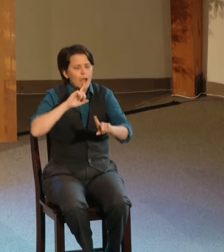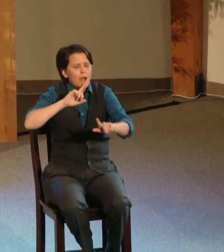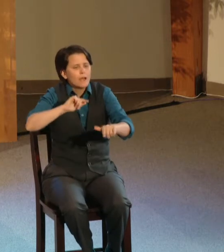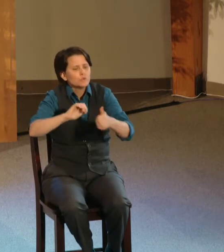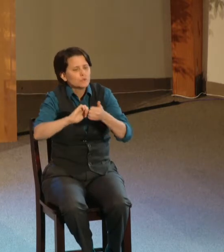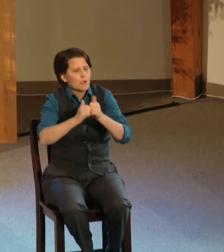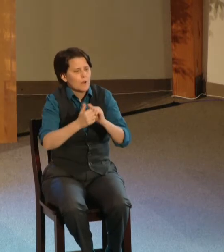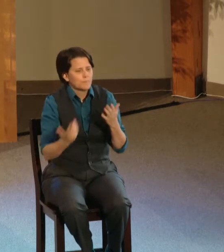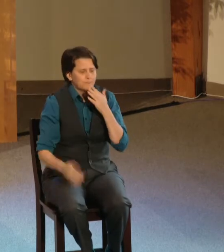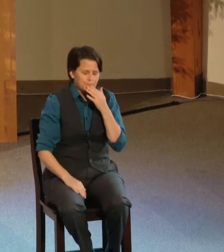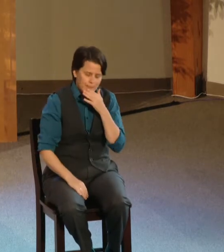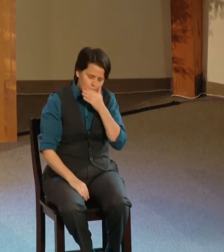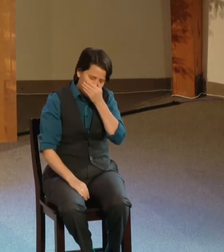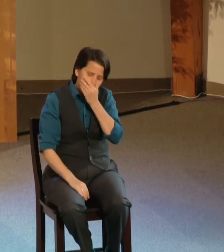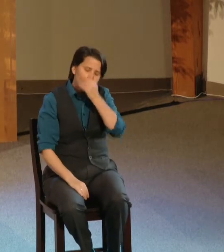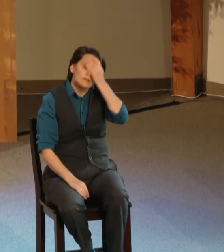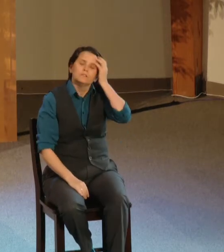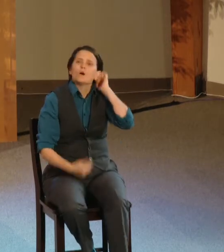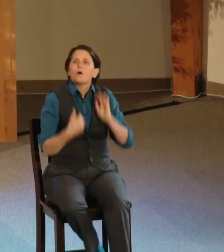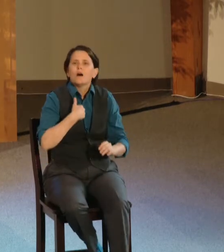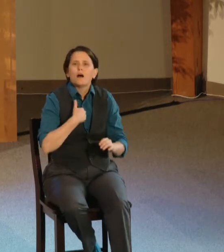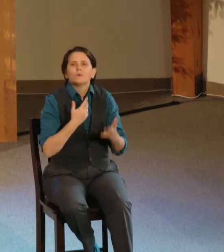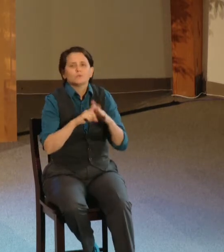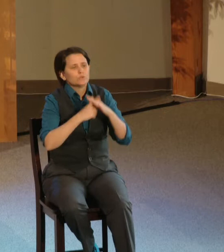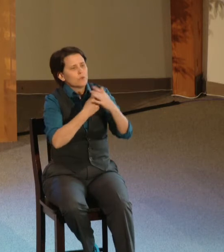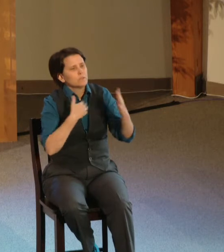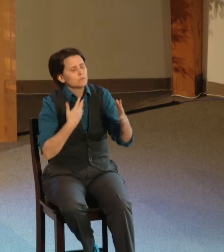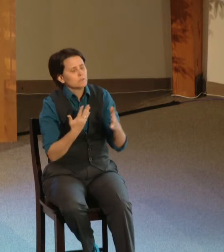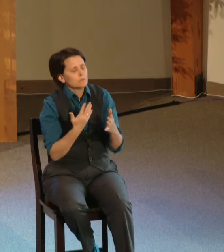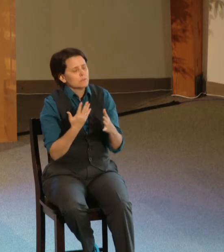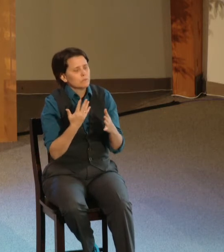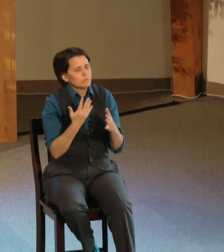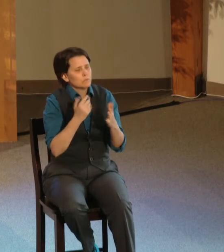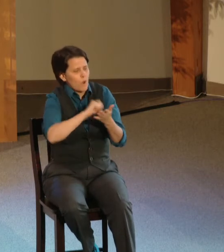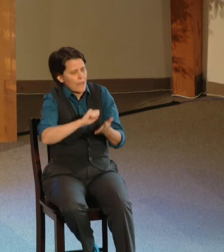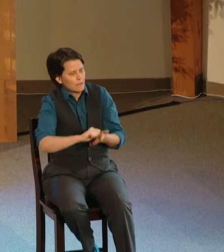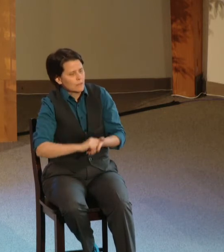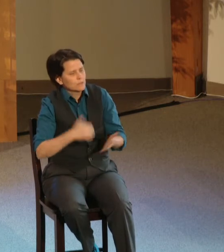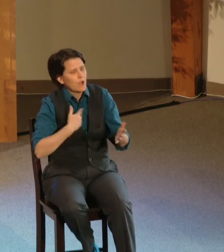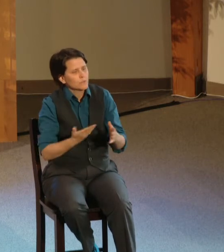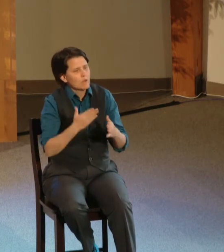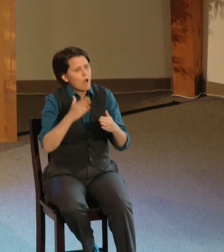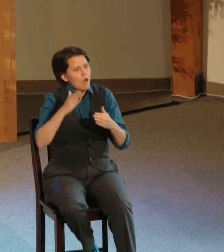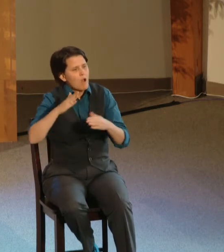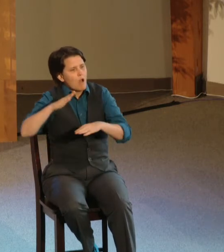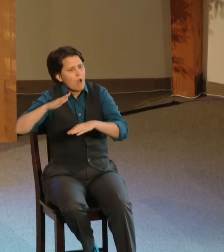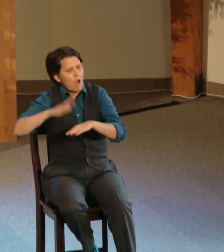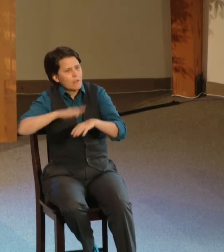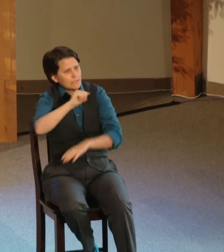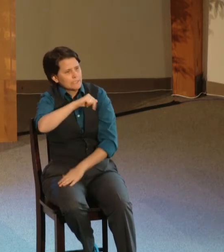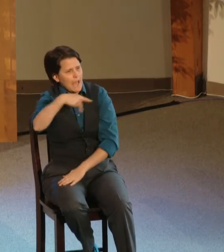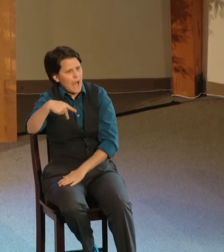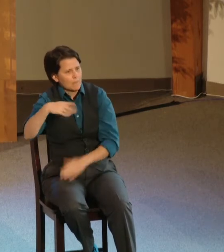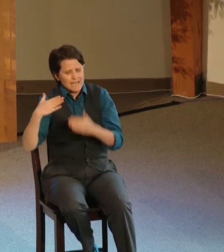started writing this talk, I was on this app that's called Nextdoor. You know, Nextdoor app. I love that app. It's a great app.